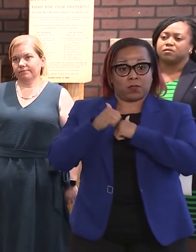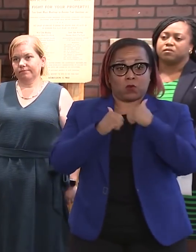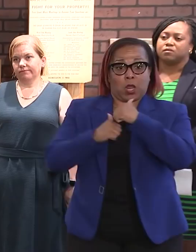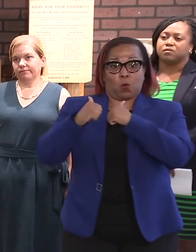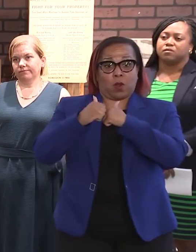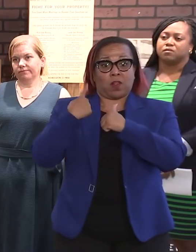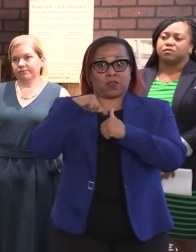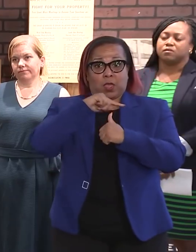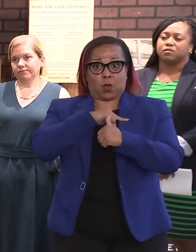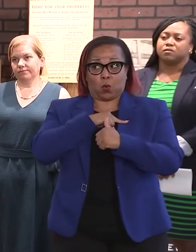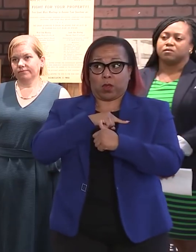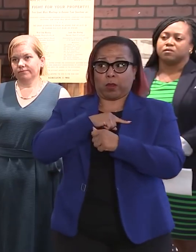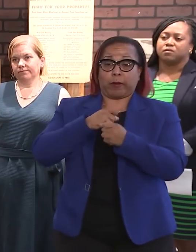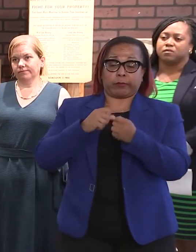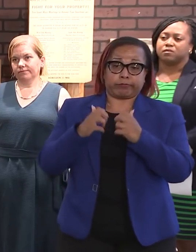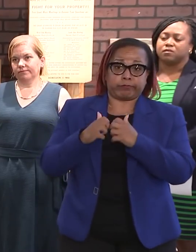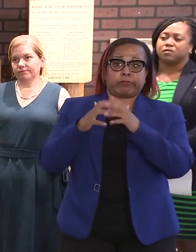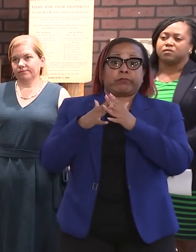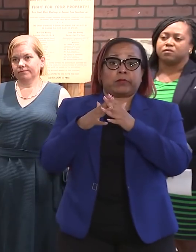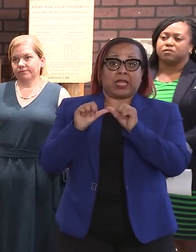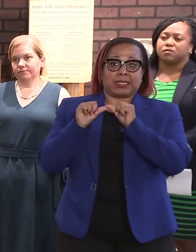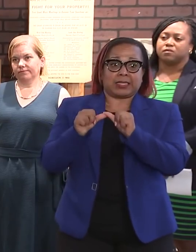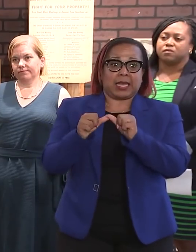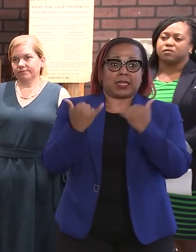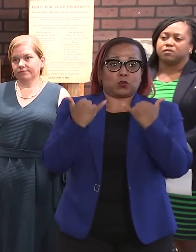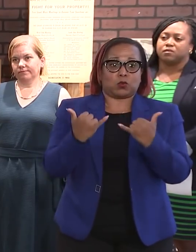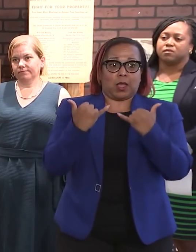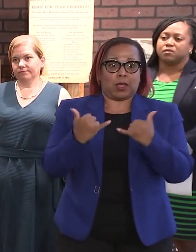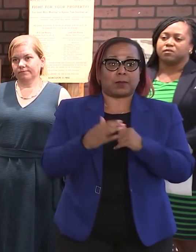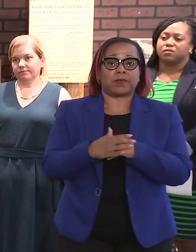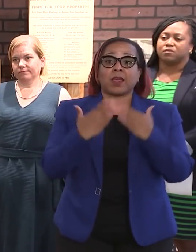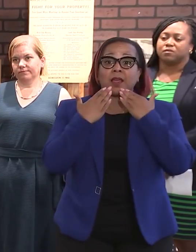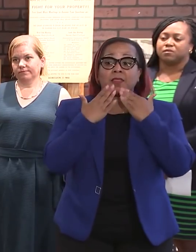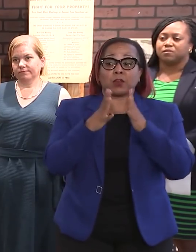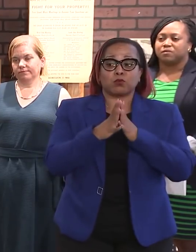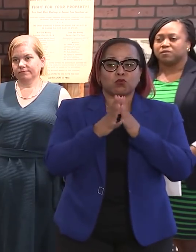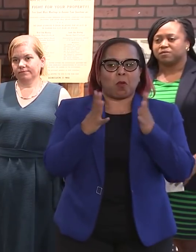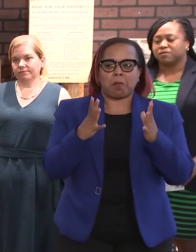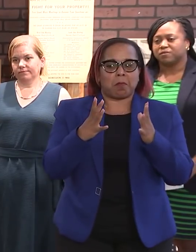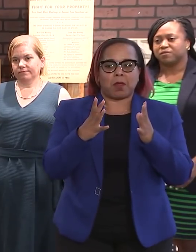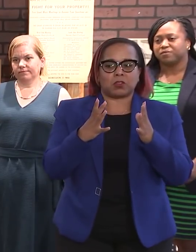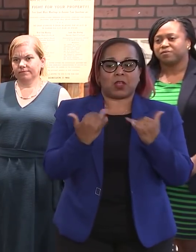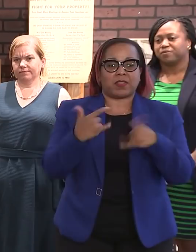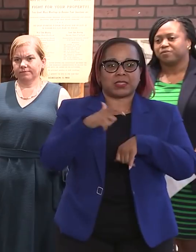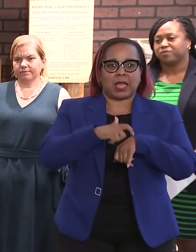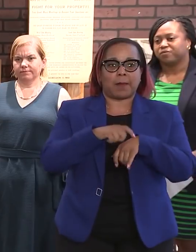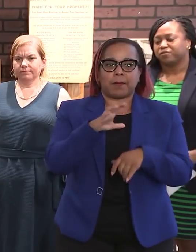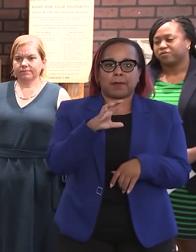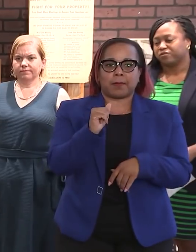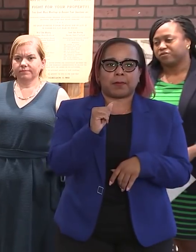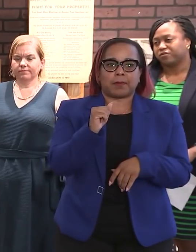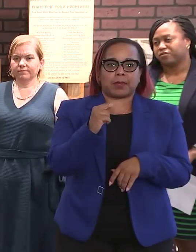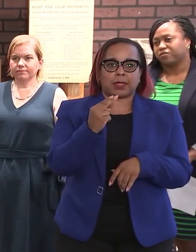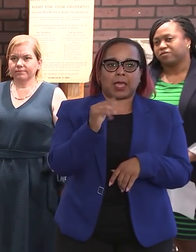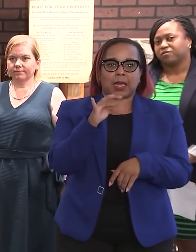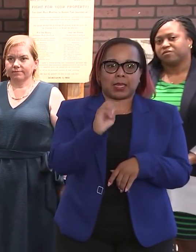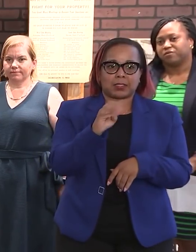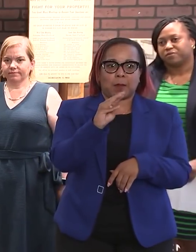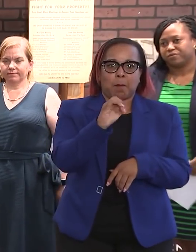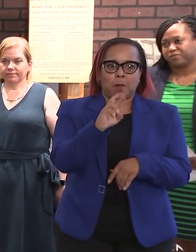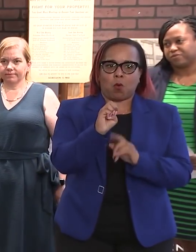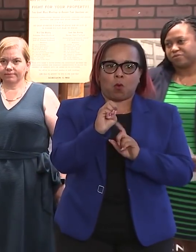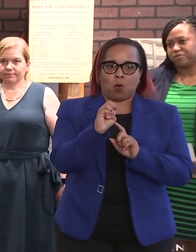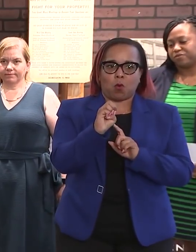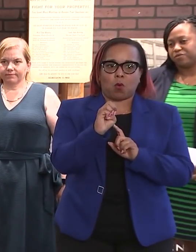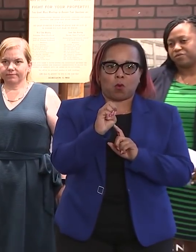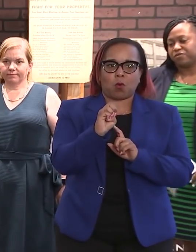that we are enacting and sustaining today." Thank you so much. At this time, I'd like to introduce Candace Moore,